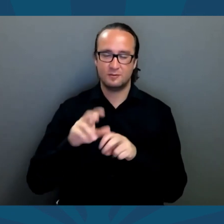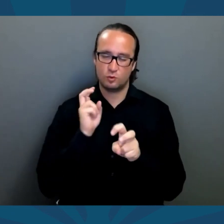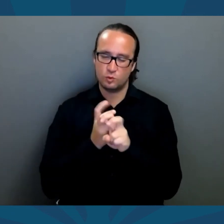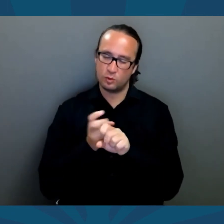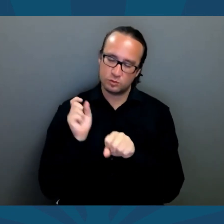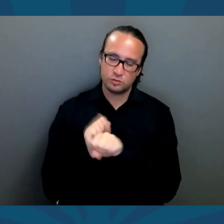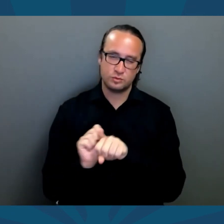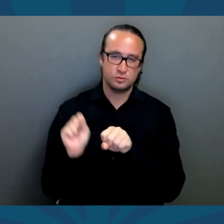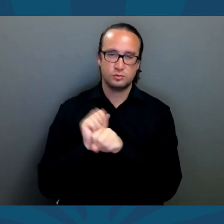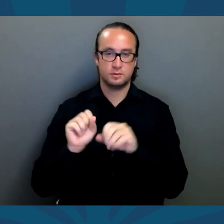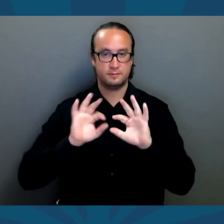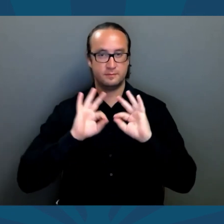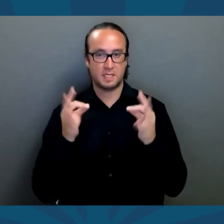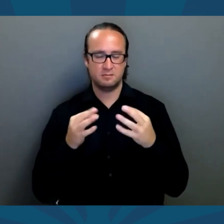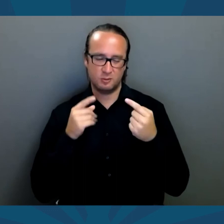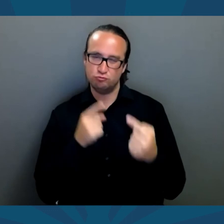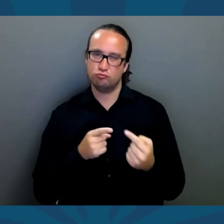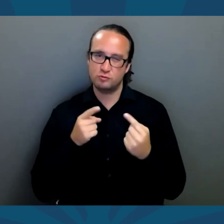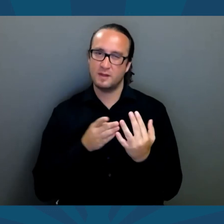hardworking families struggled to get by.